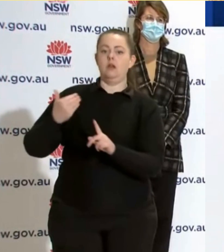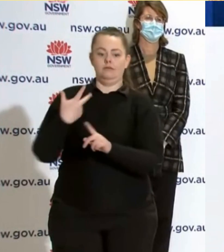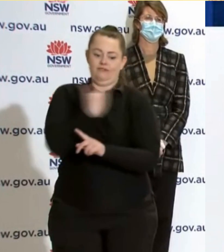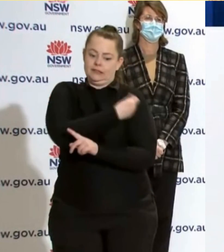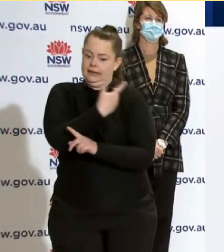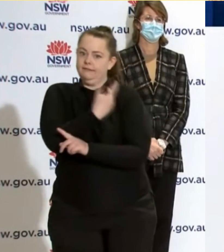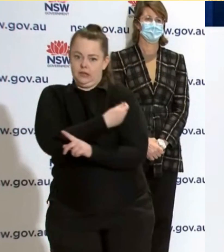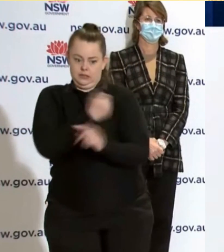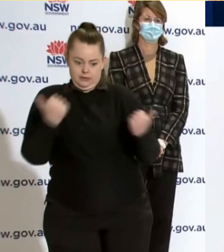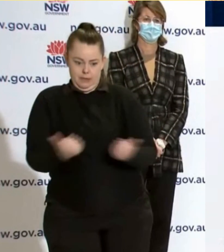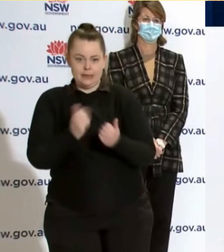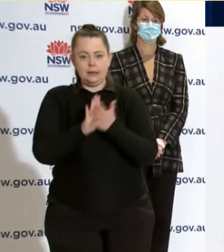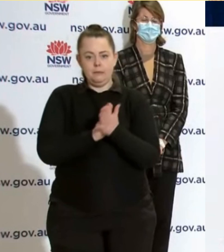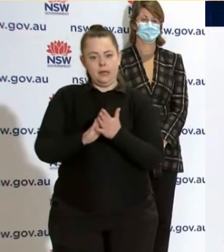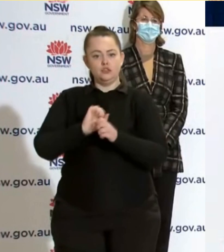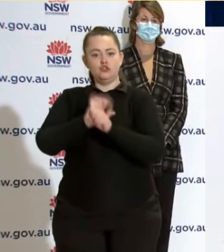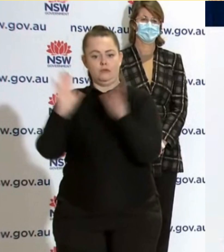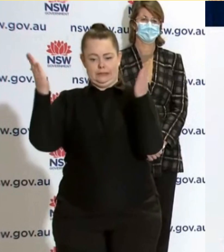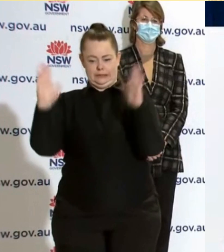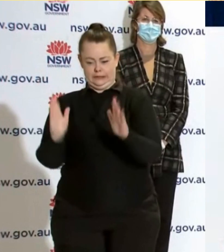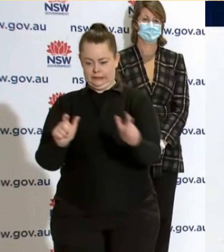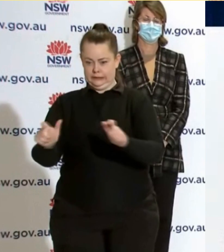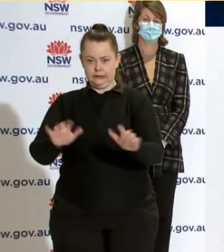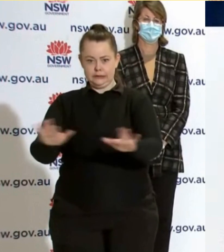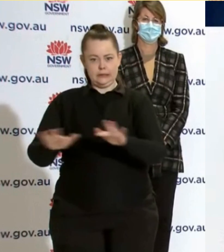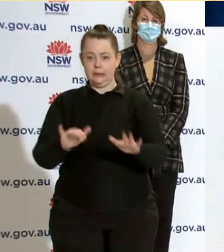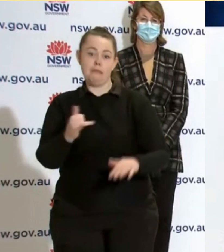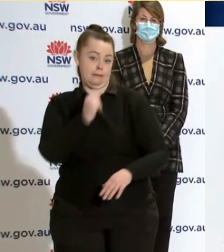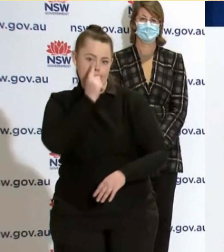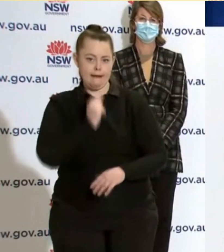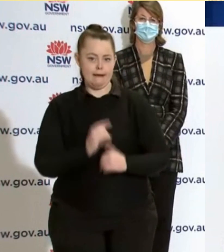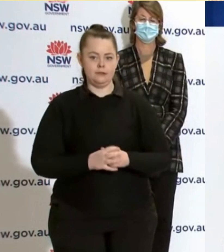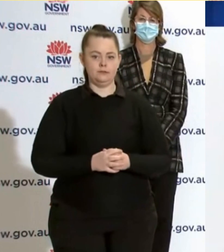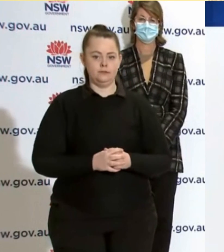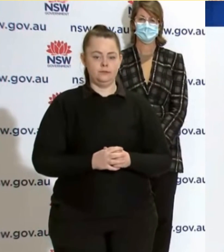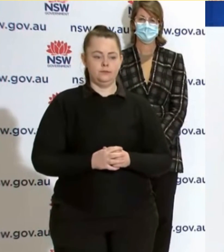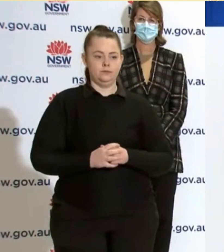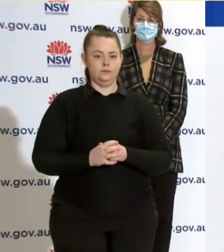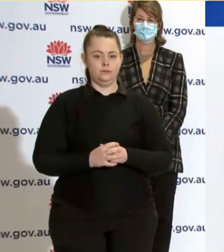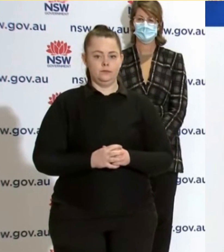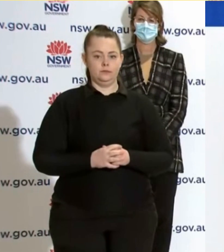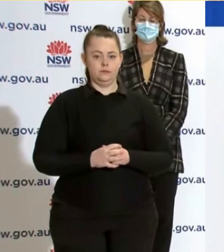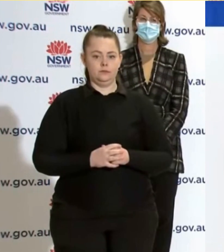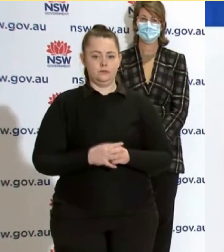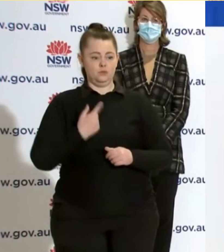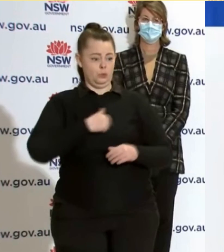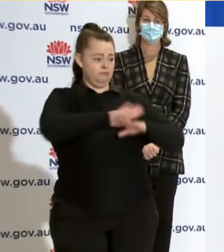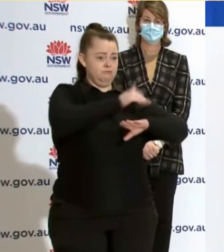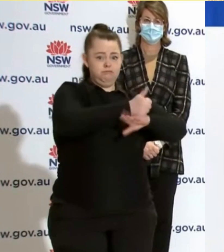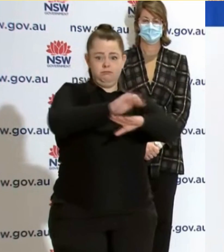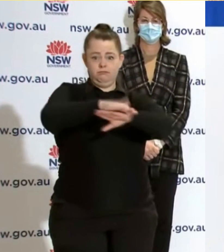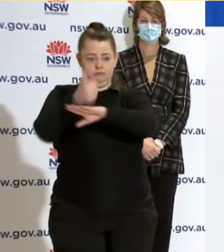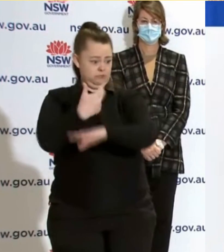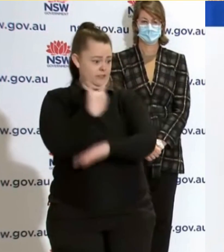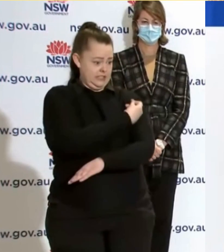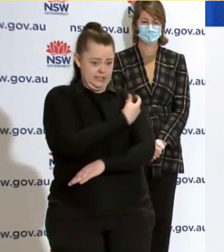get them in. Ms Pearce done an incredible job with New South Wales Health to get those systems up, but it will be probably up, I think